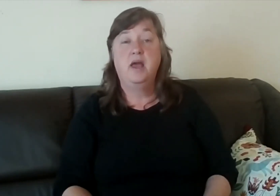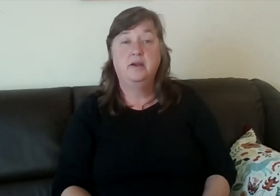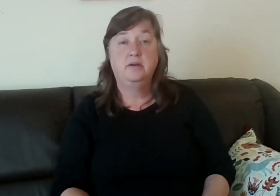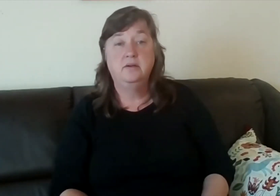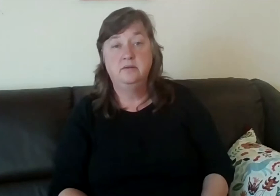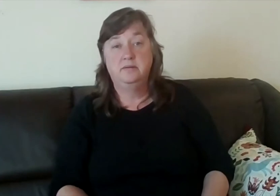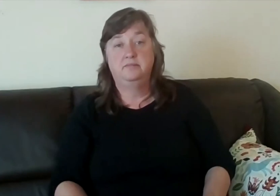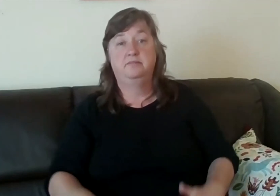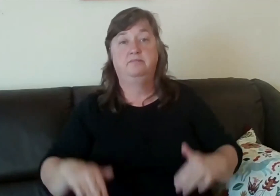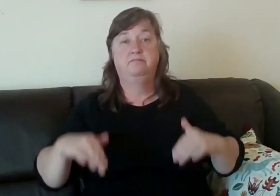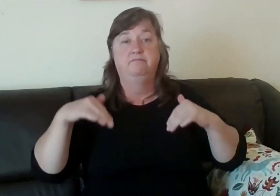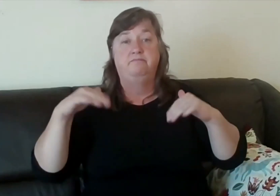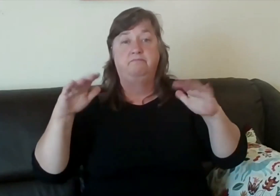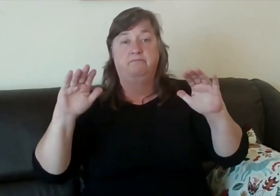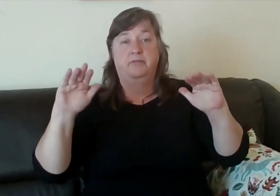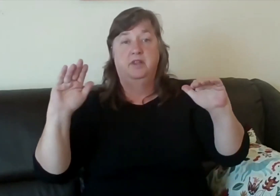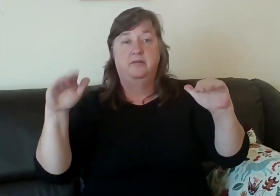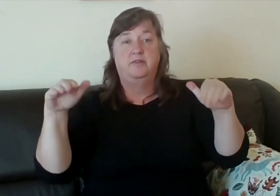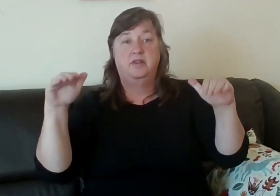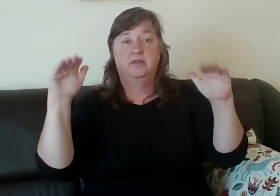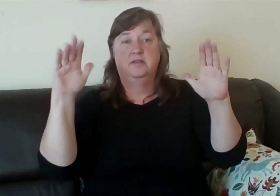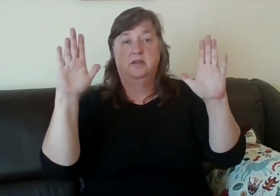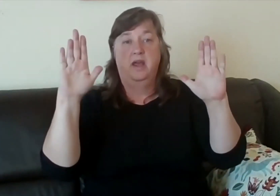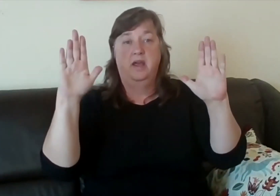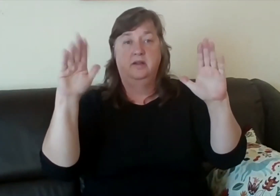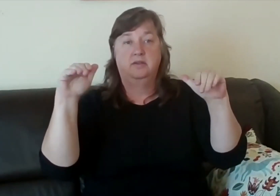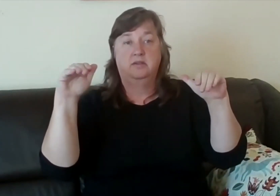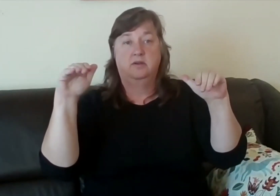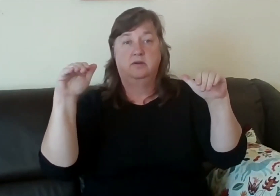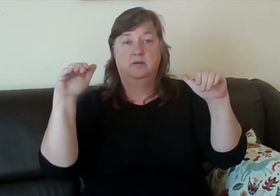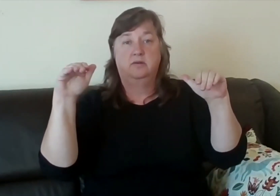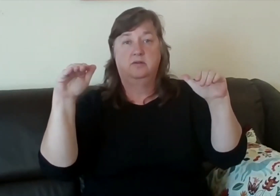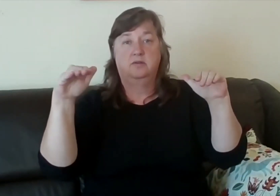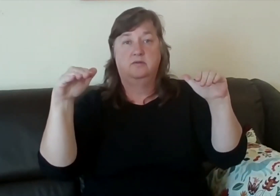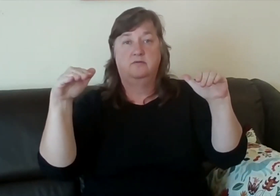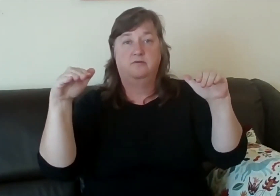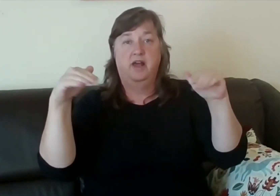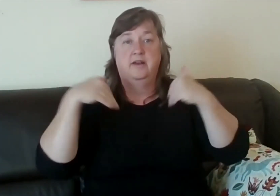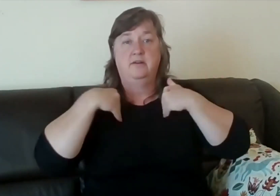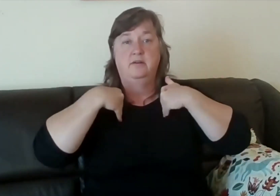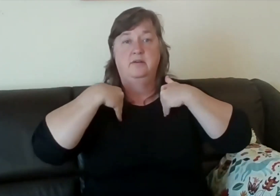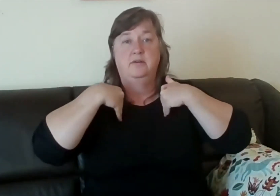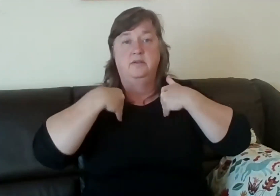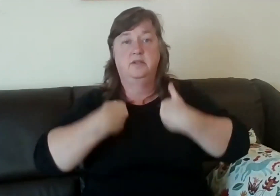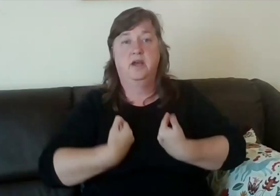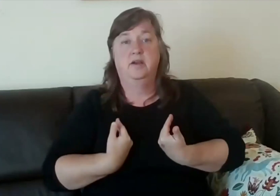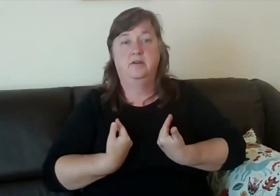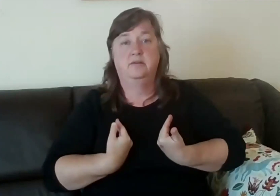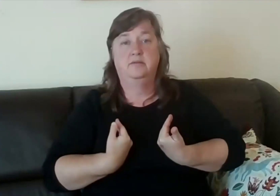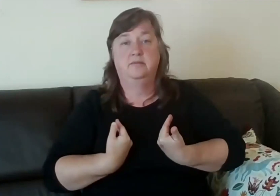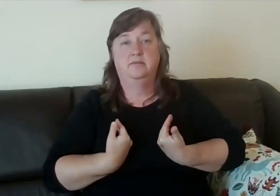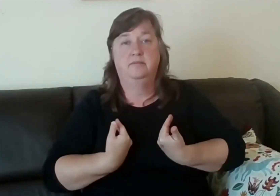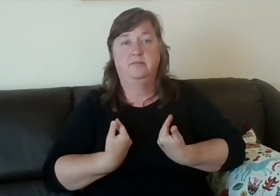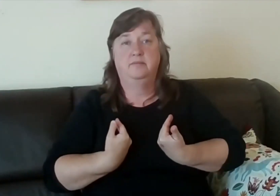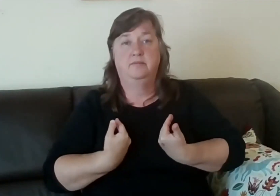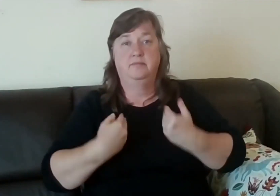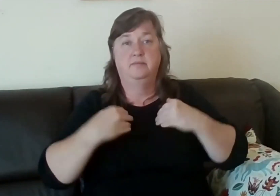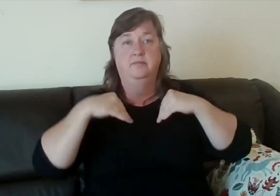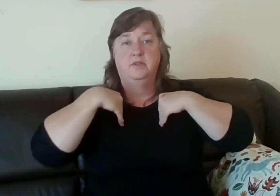Tired. I think we've done this. Hands flat, tired. Just